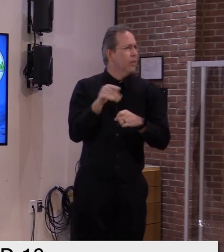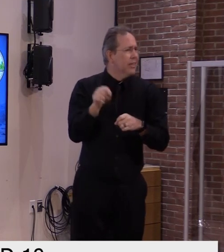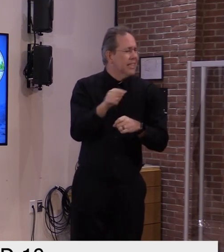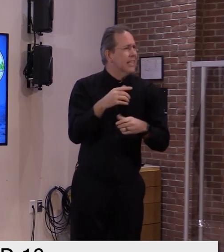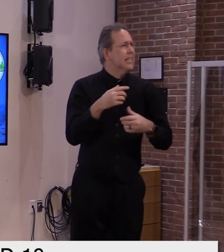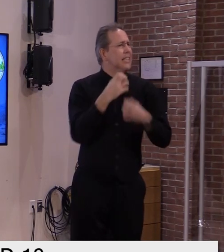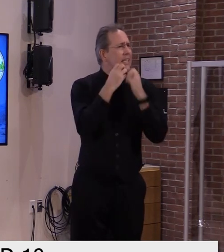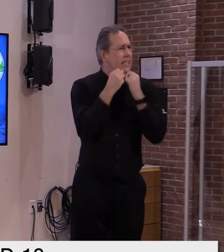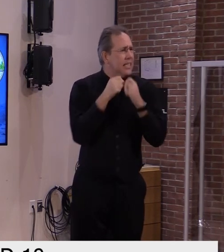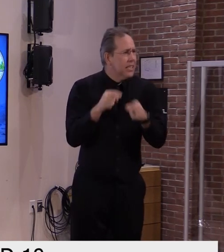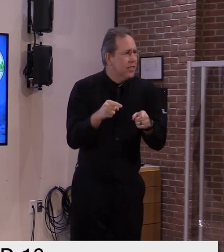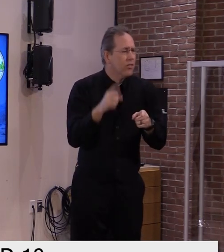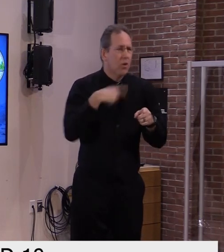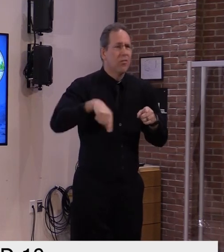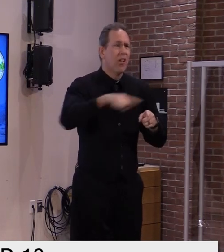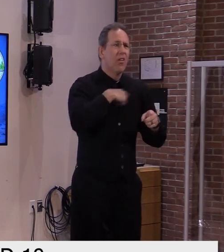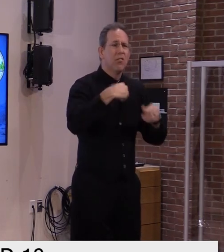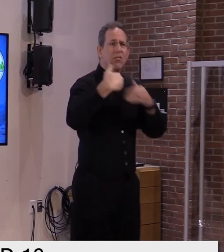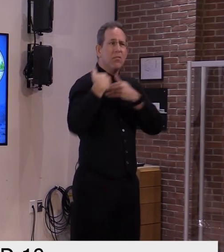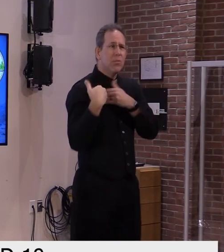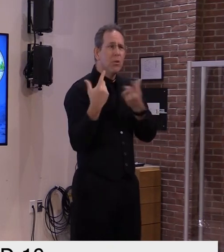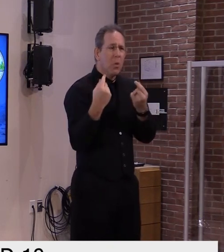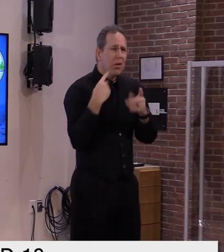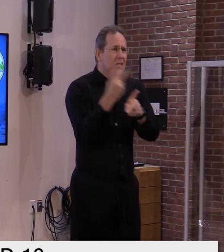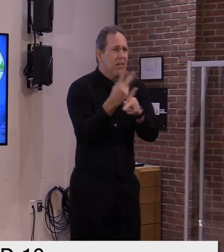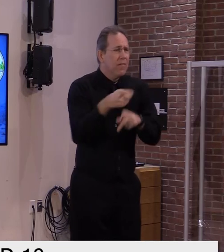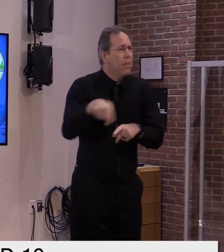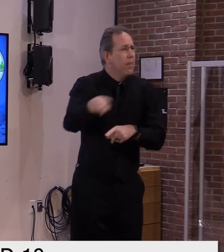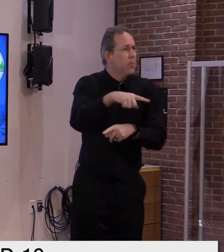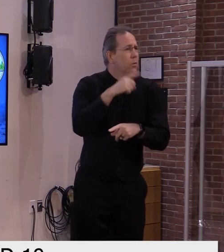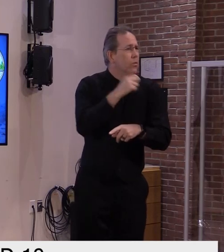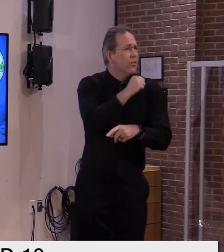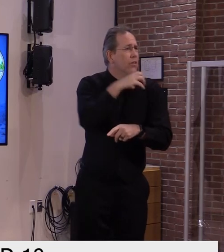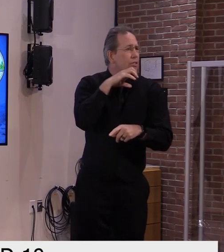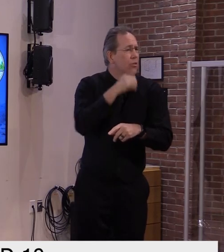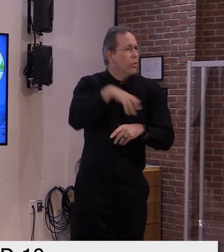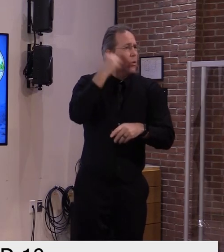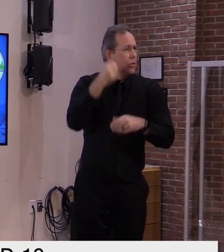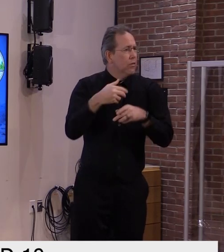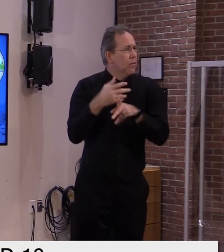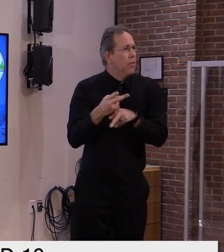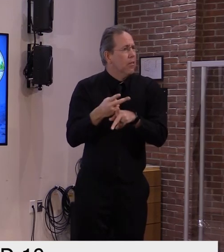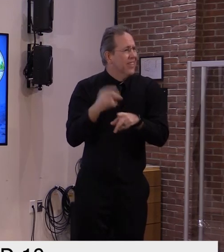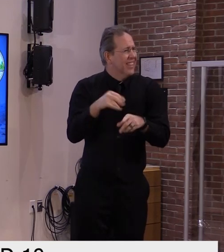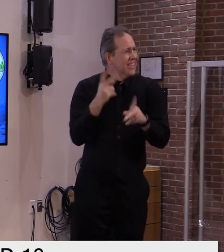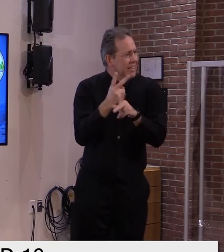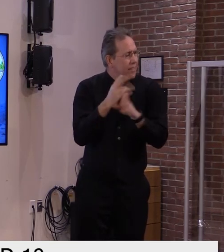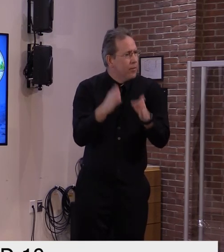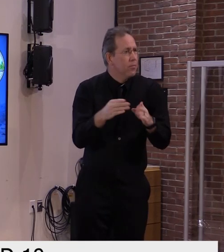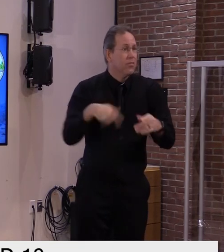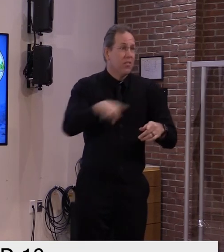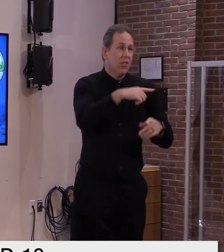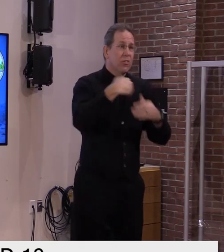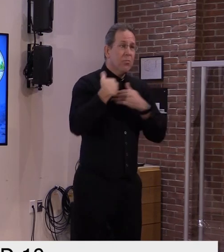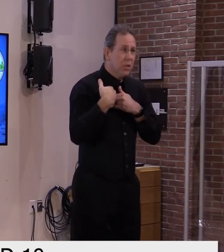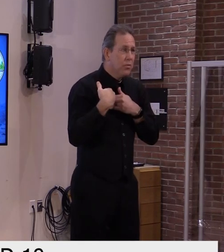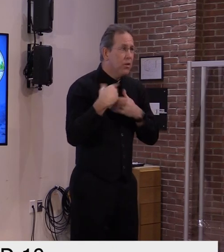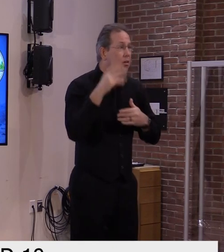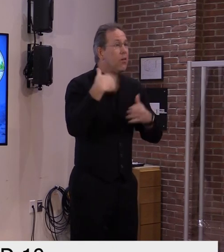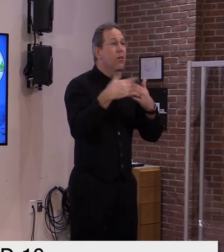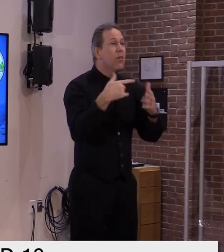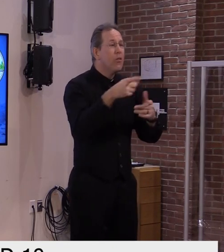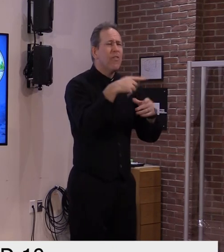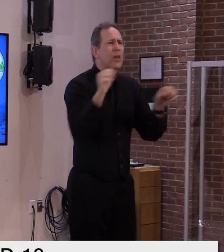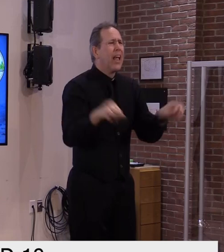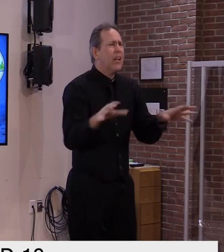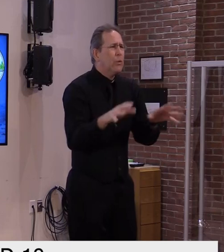them first. That's why each of us must do our part to ensure as many of them as possible have the opportunity to